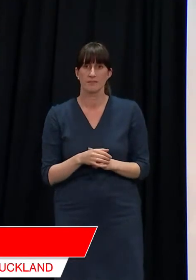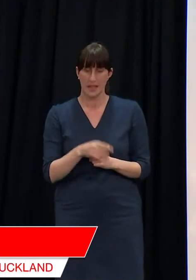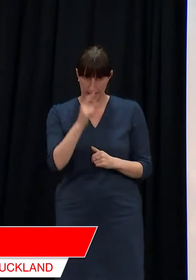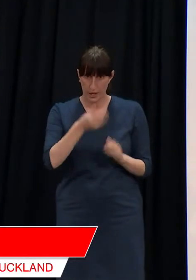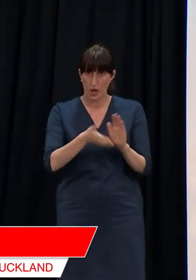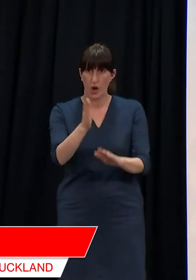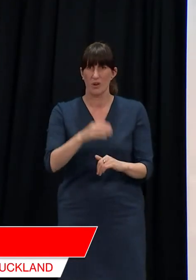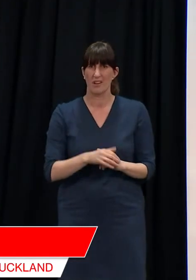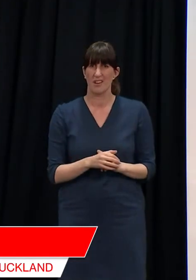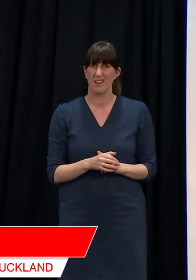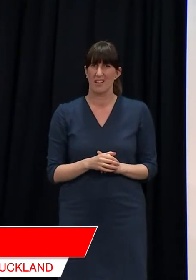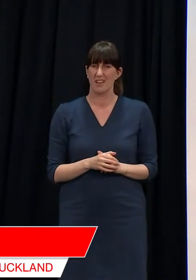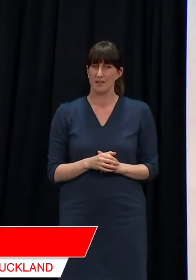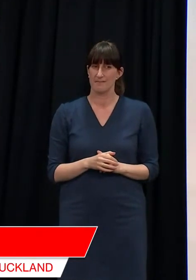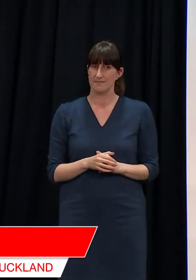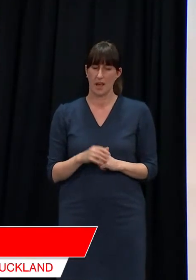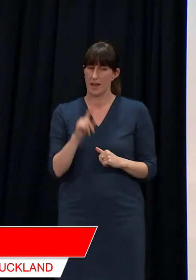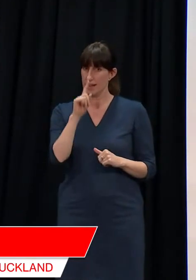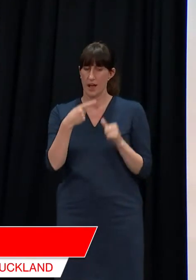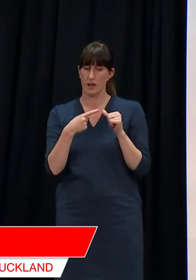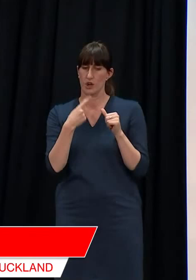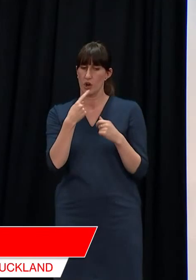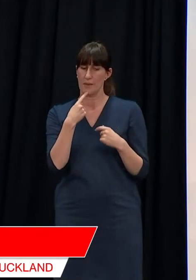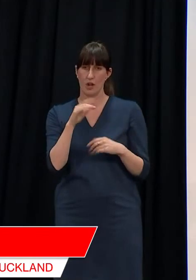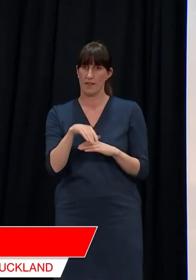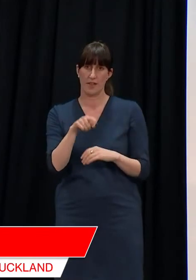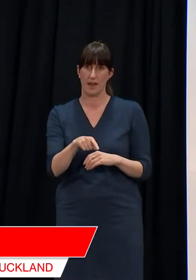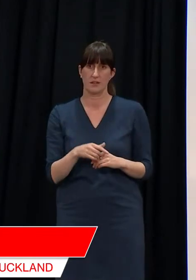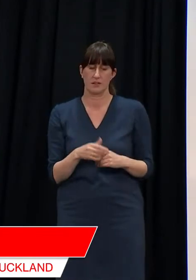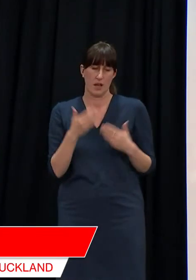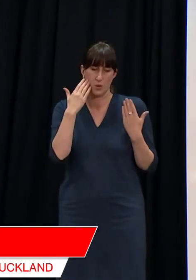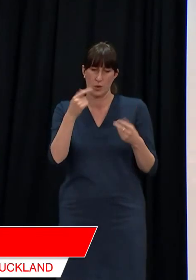without knowing all of the details of it. In terms